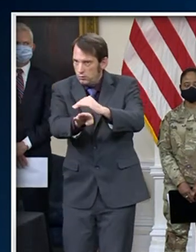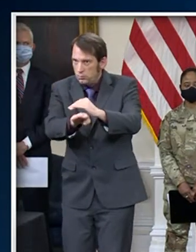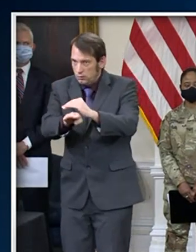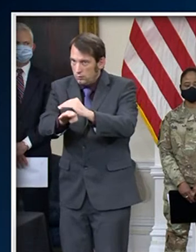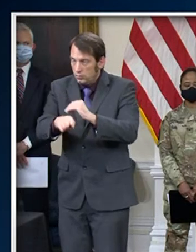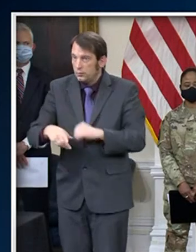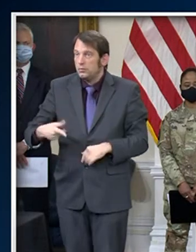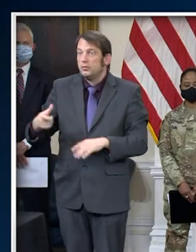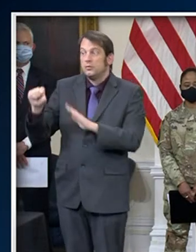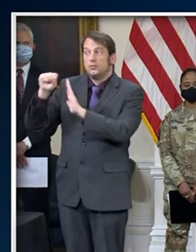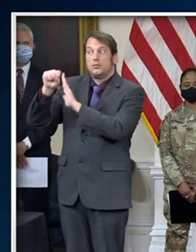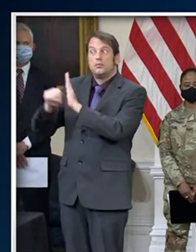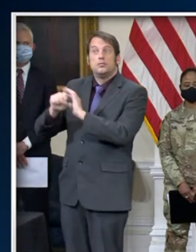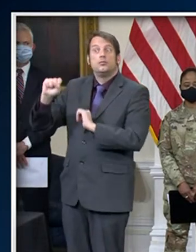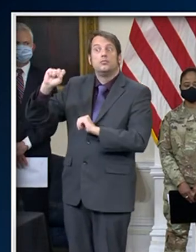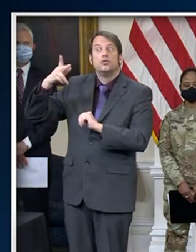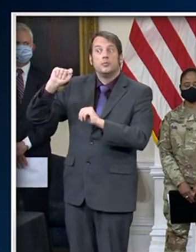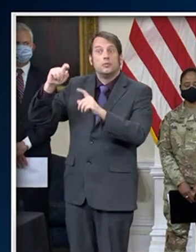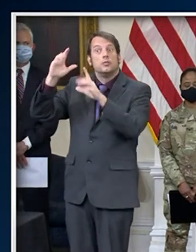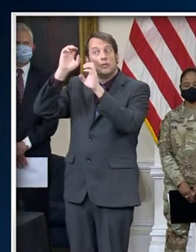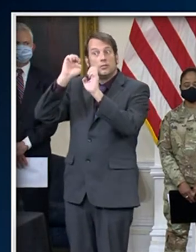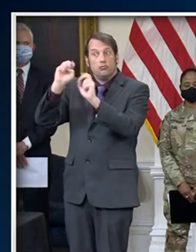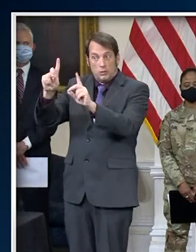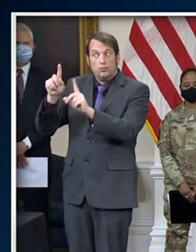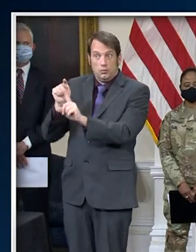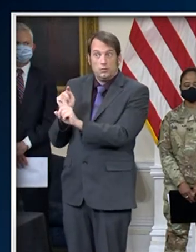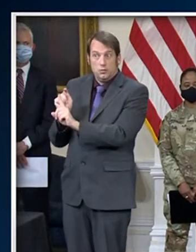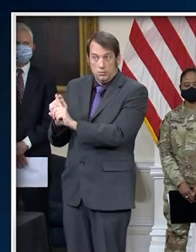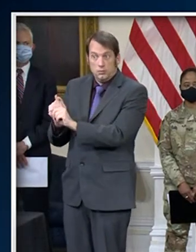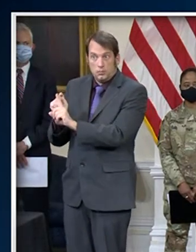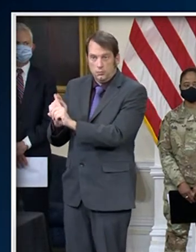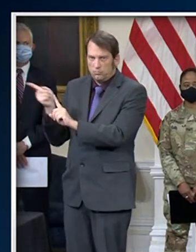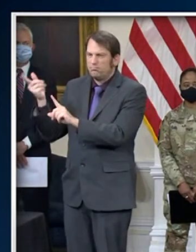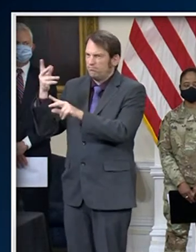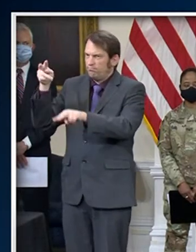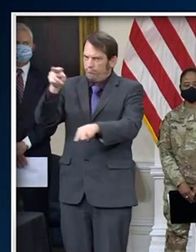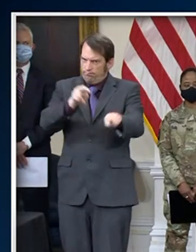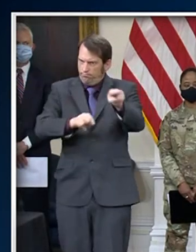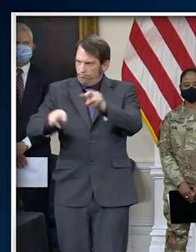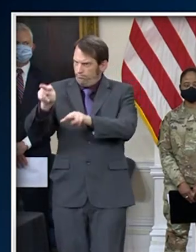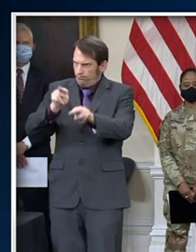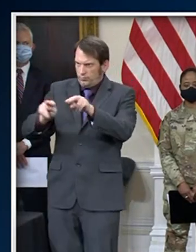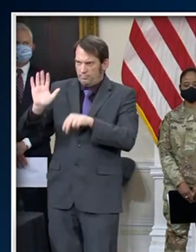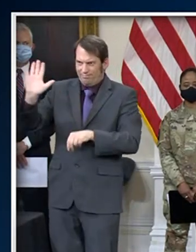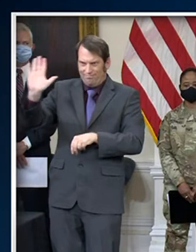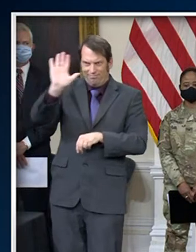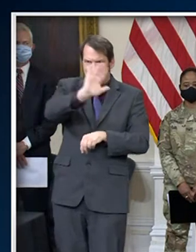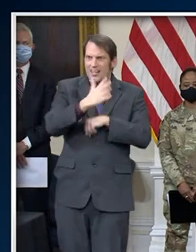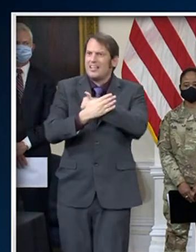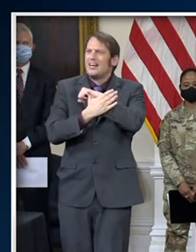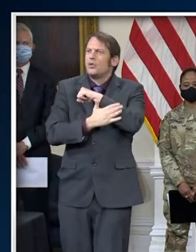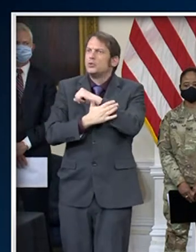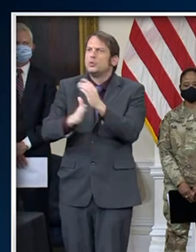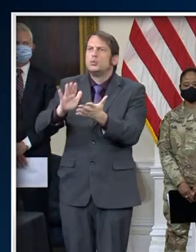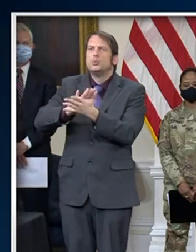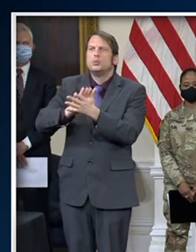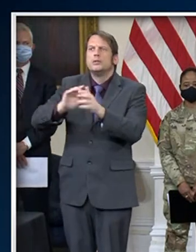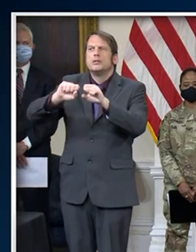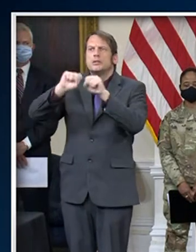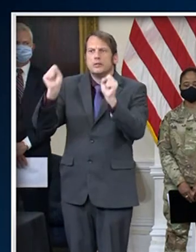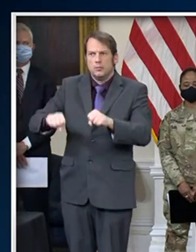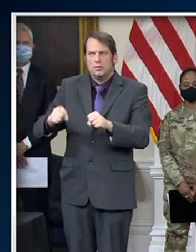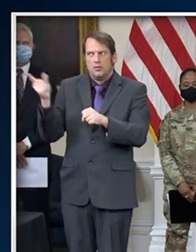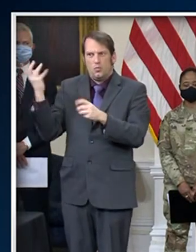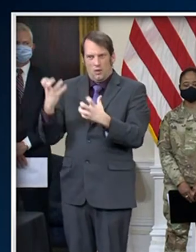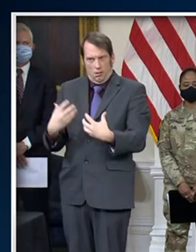of education and I called on county school systems to give students the opportunity to get back into the